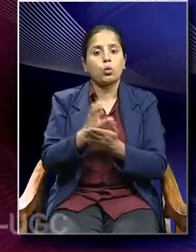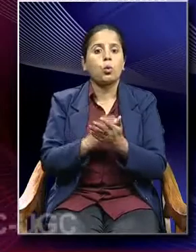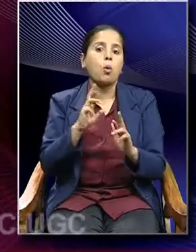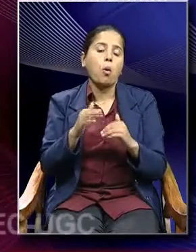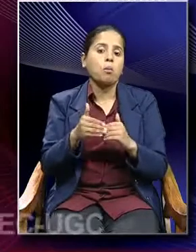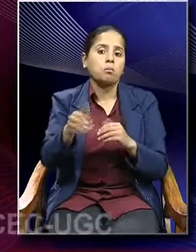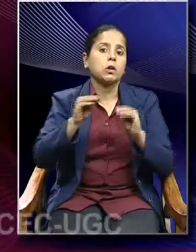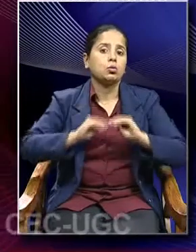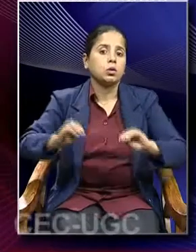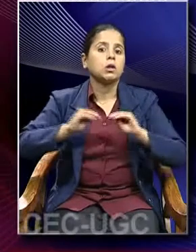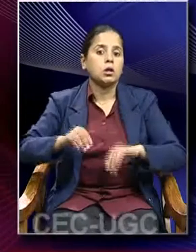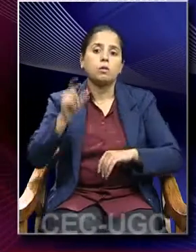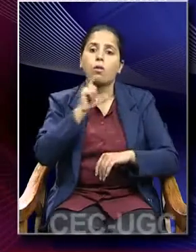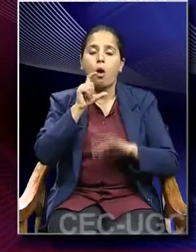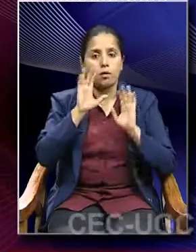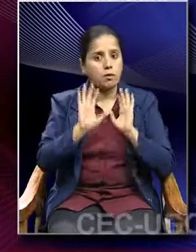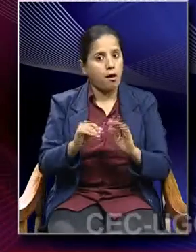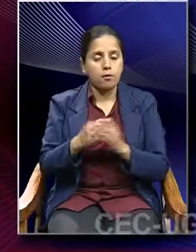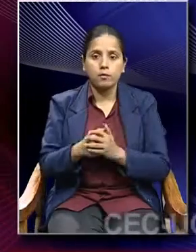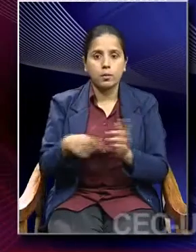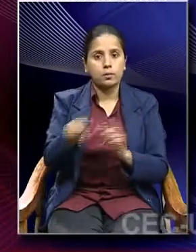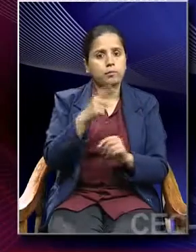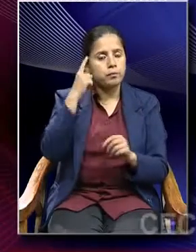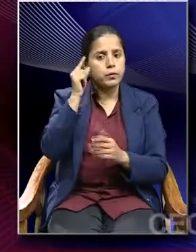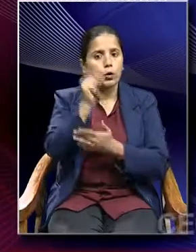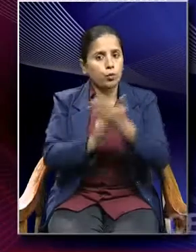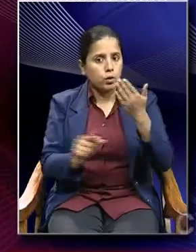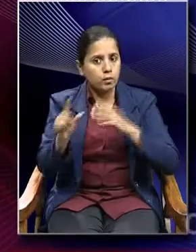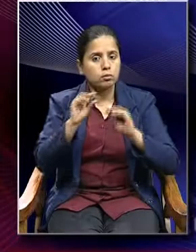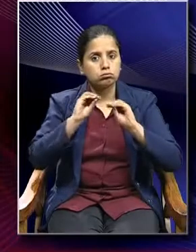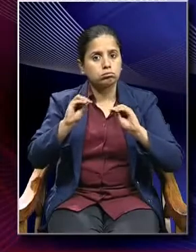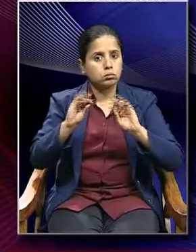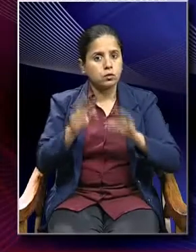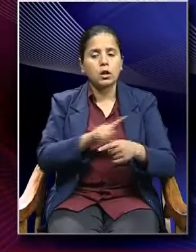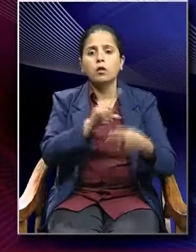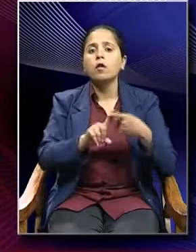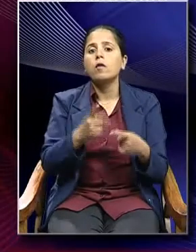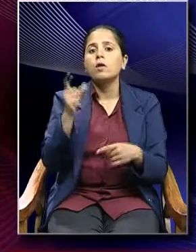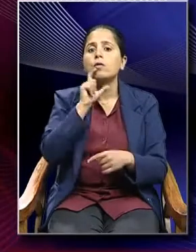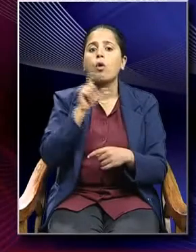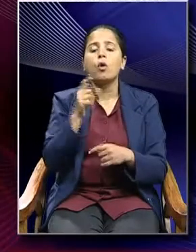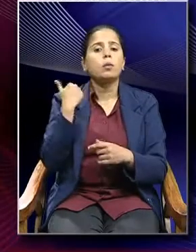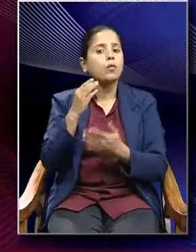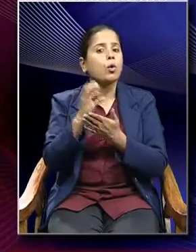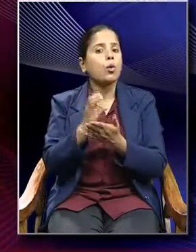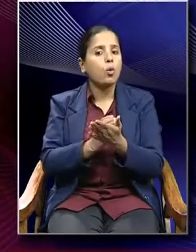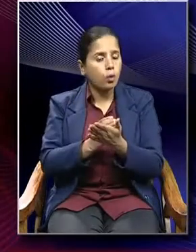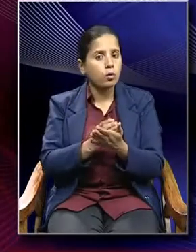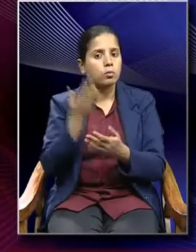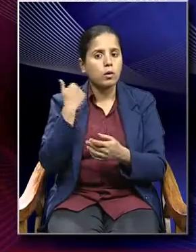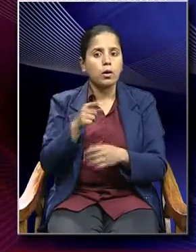being taught in the college and university, the first college course was set up